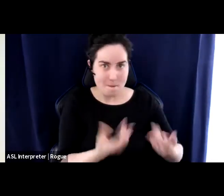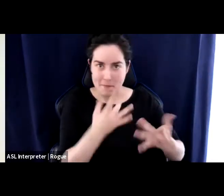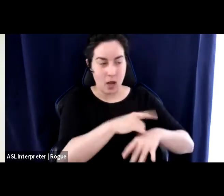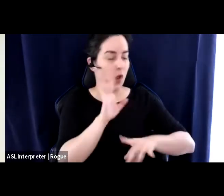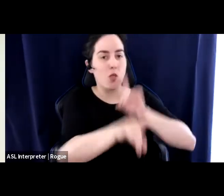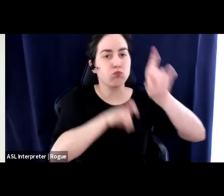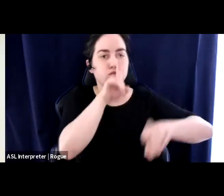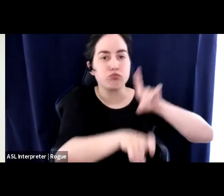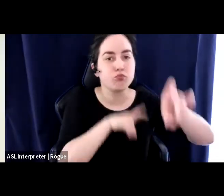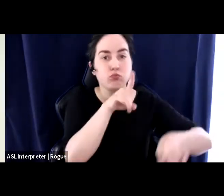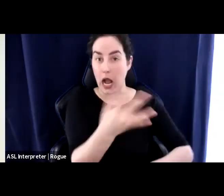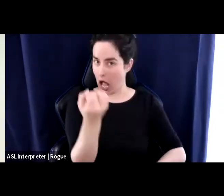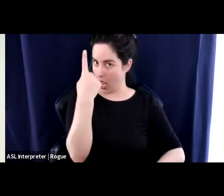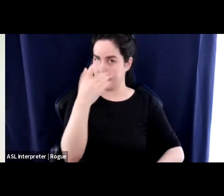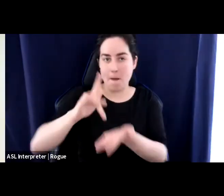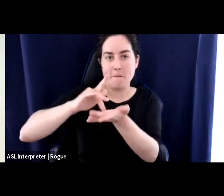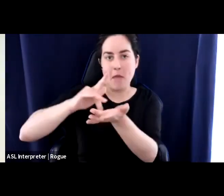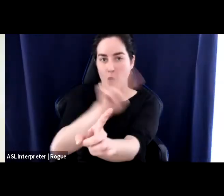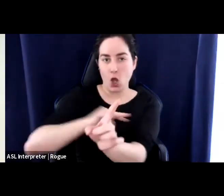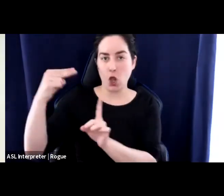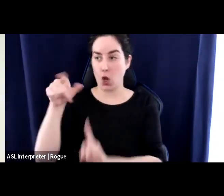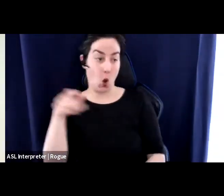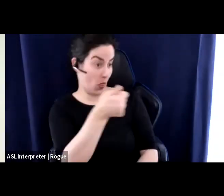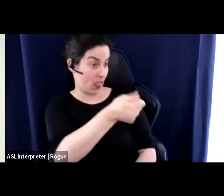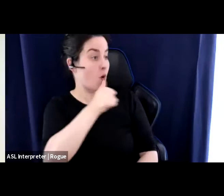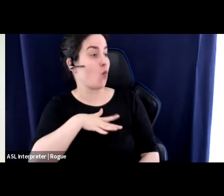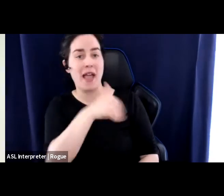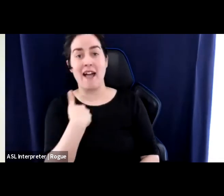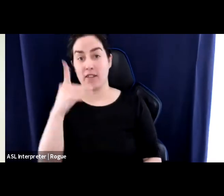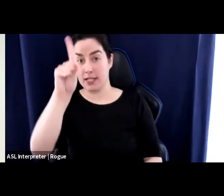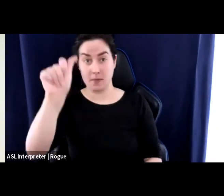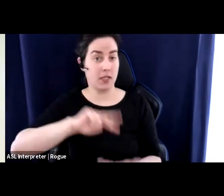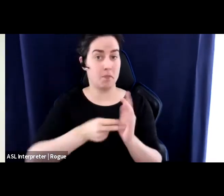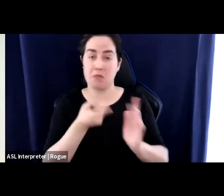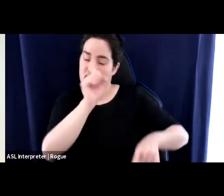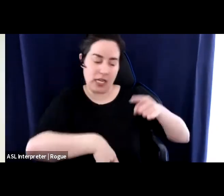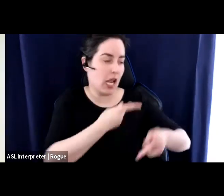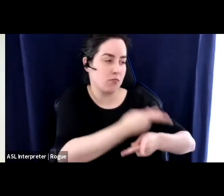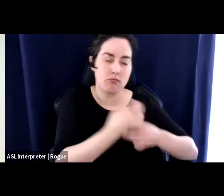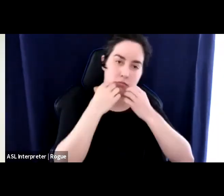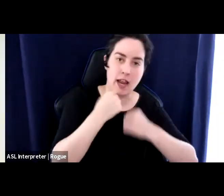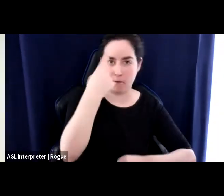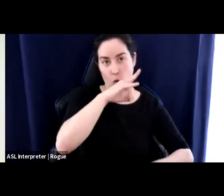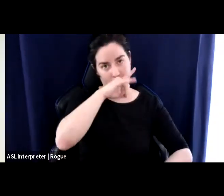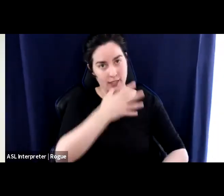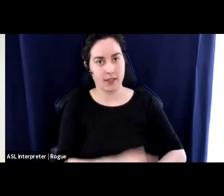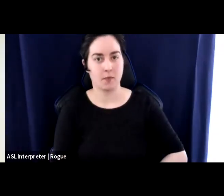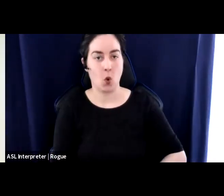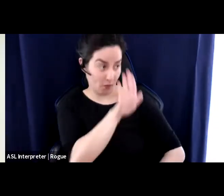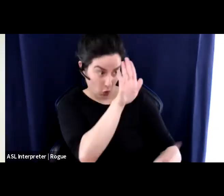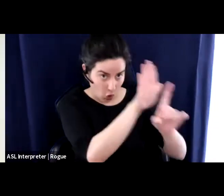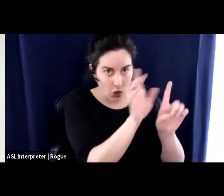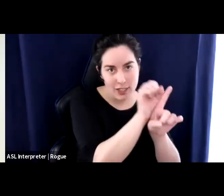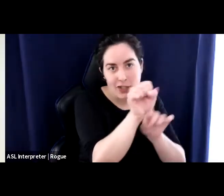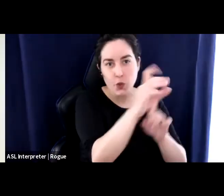of a medical opinion that the woman's disability prevents her from making decisions about her own case or from